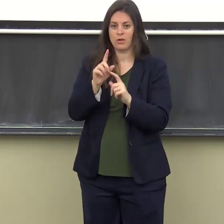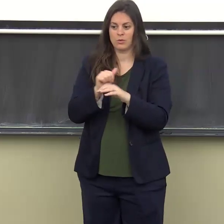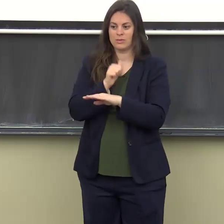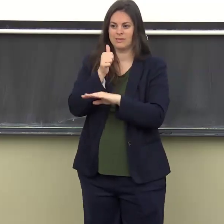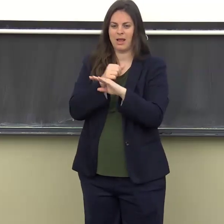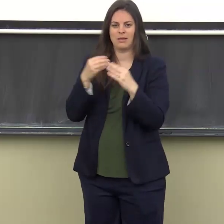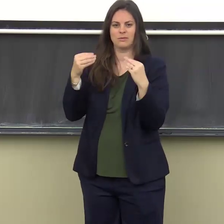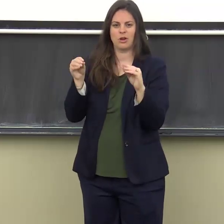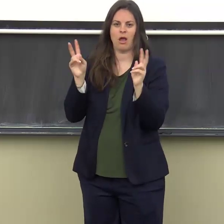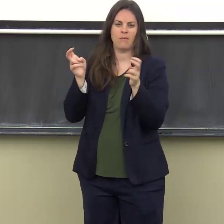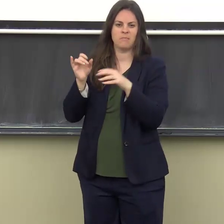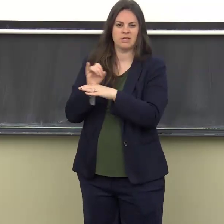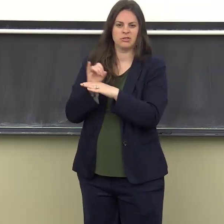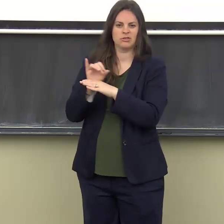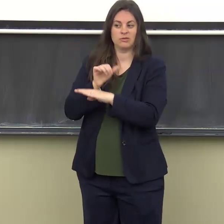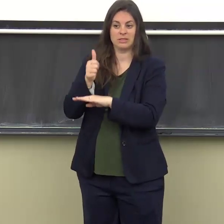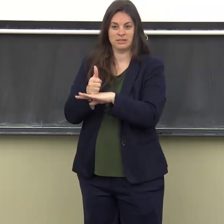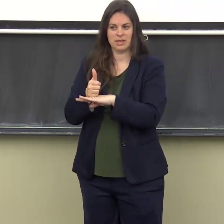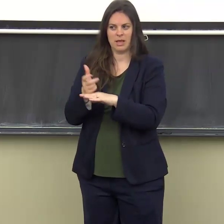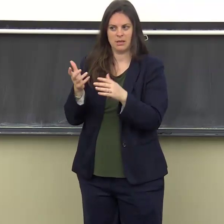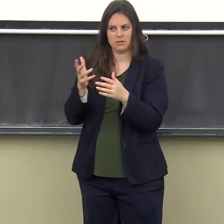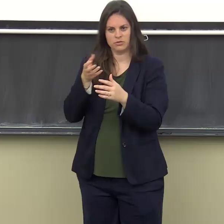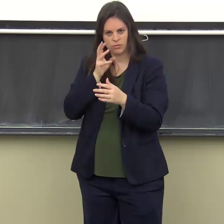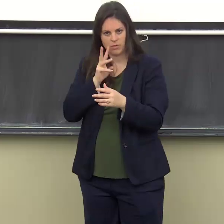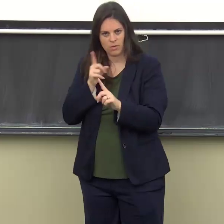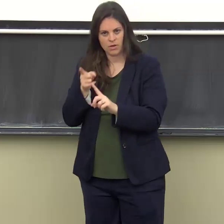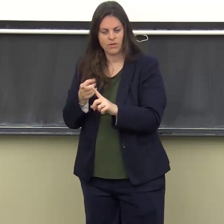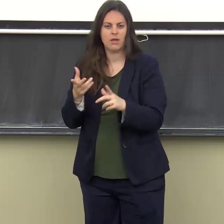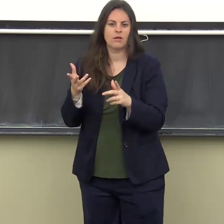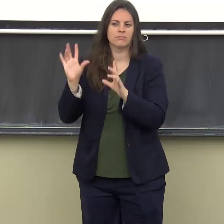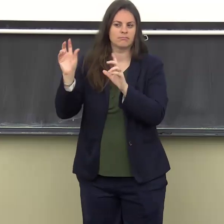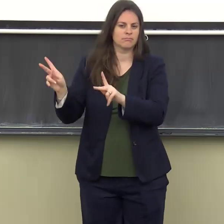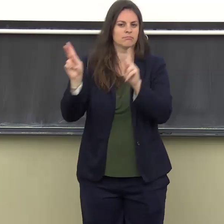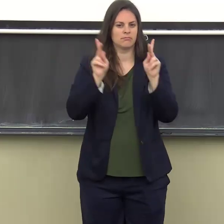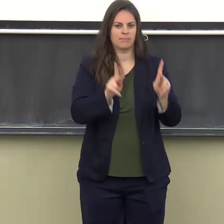say, is this working? Is it not? Do we change it in maintenance models?